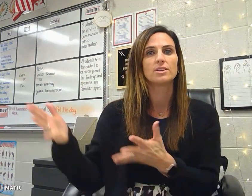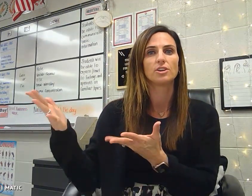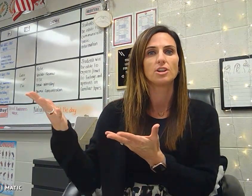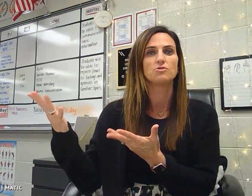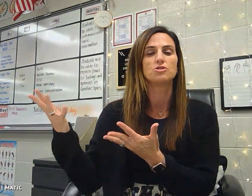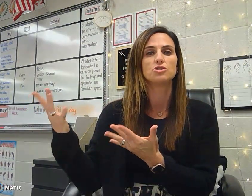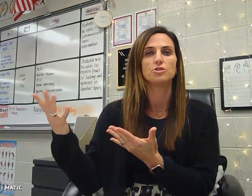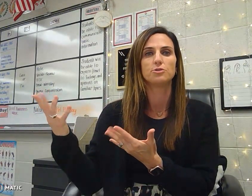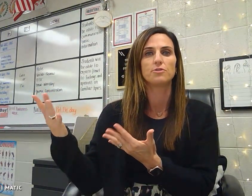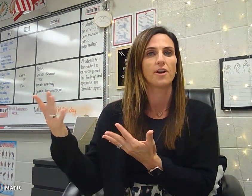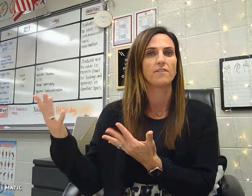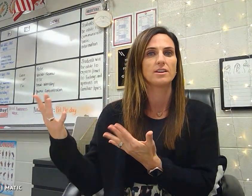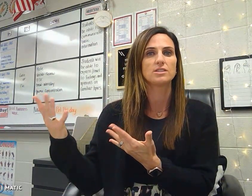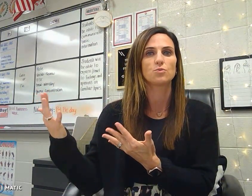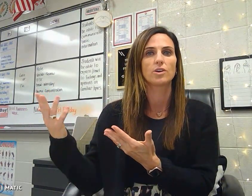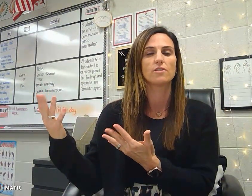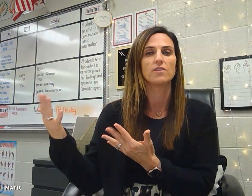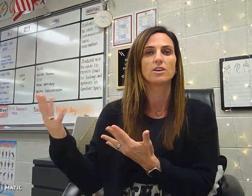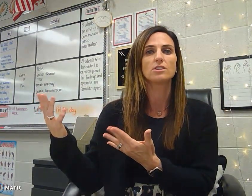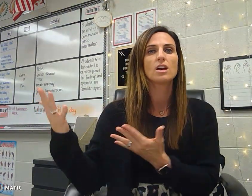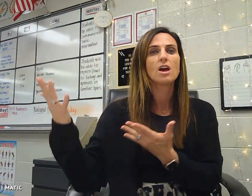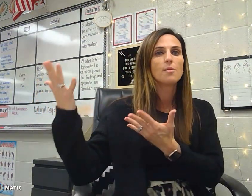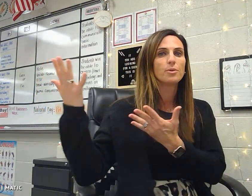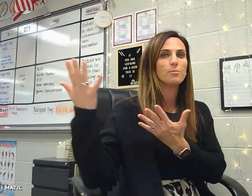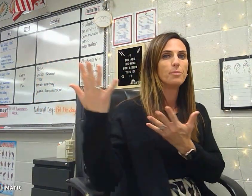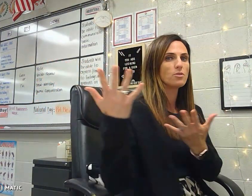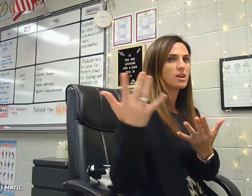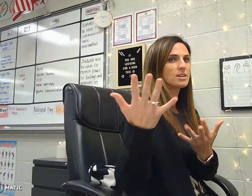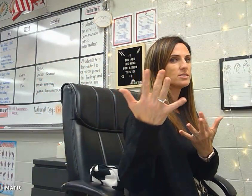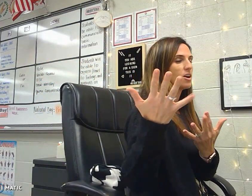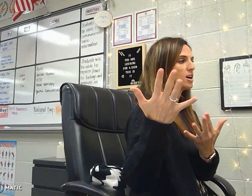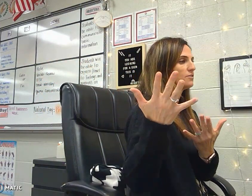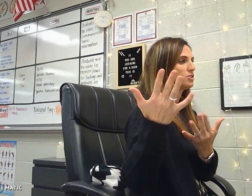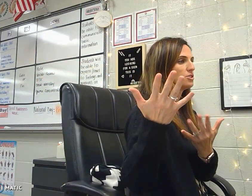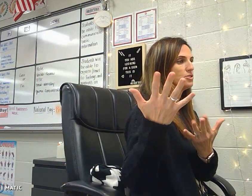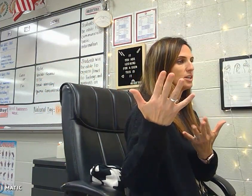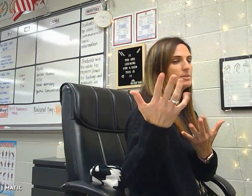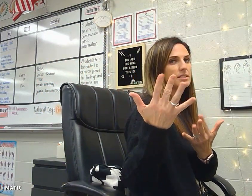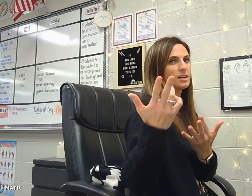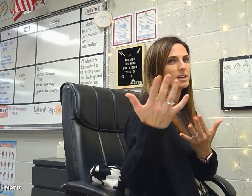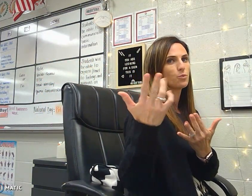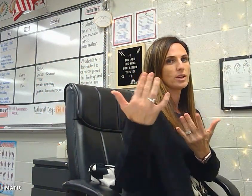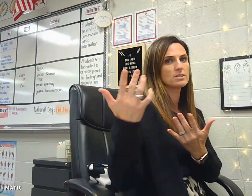you're going to use 2 5 hands, wiggle the fingers, put both hands off to your dominant side,